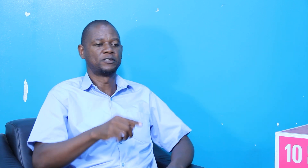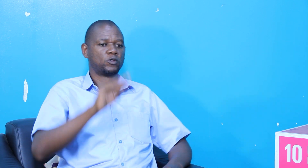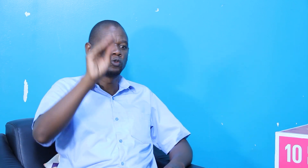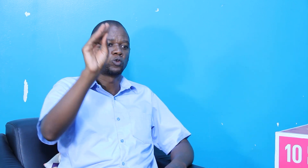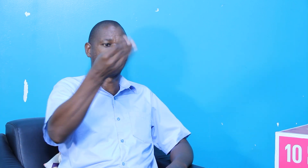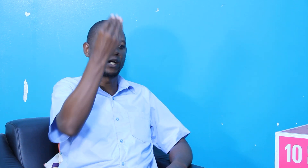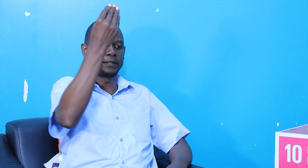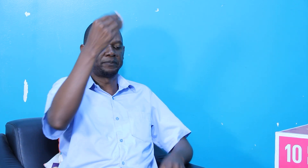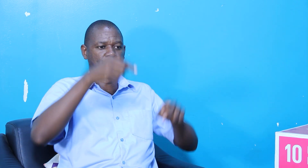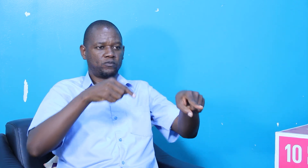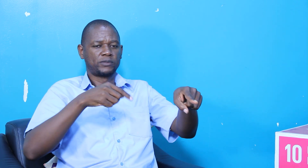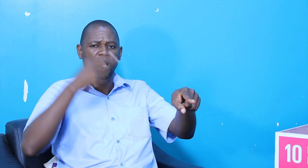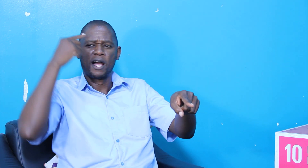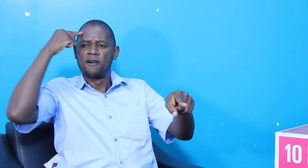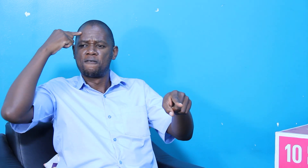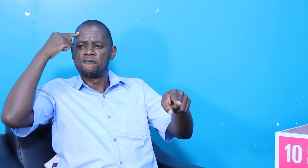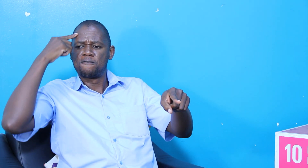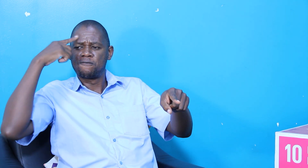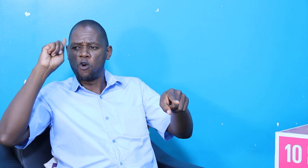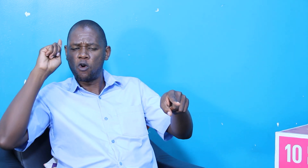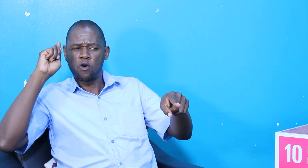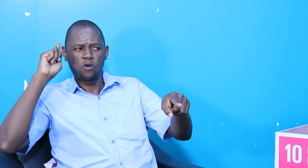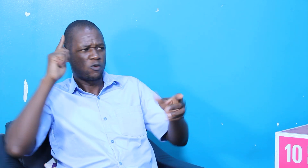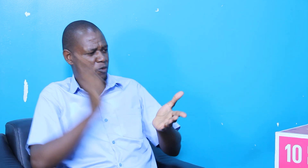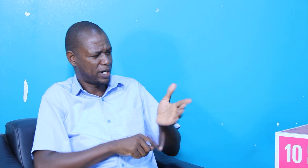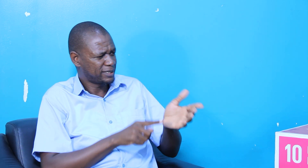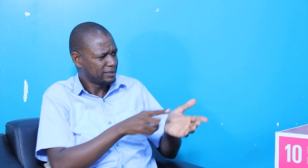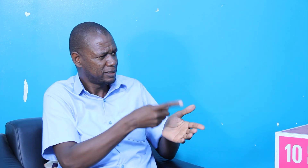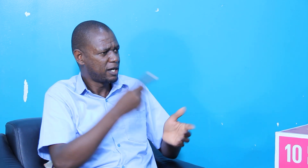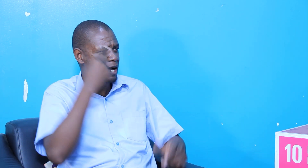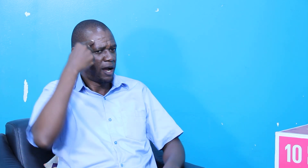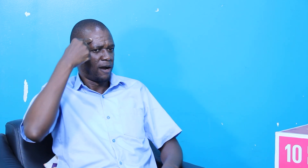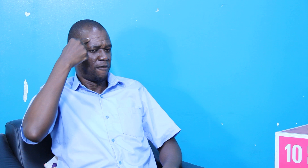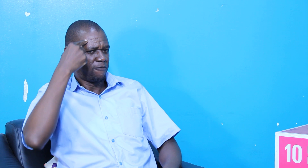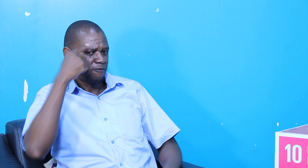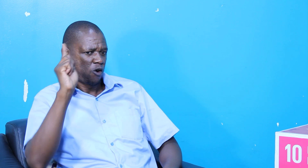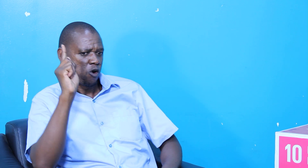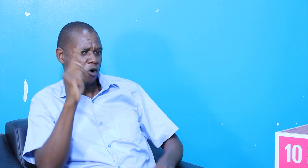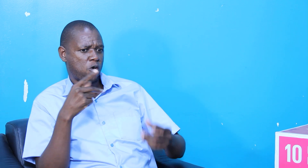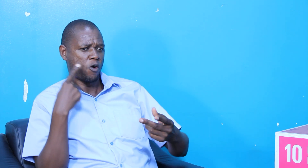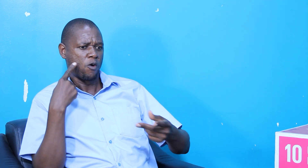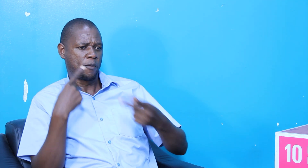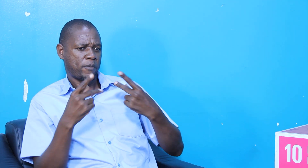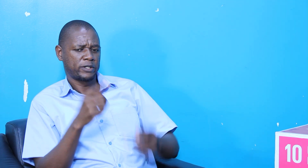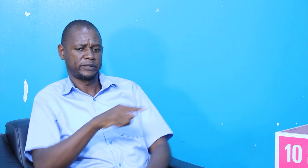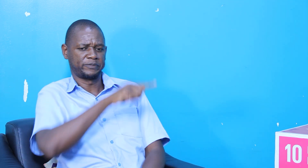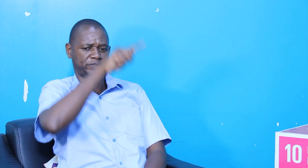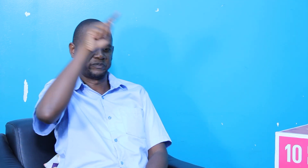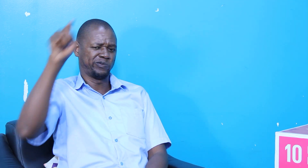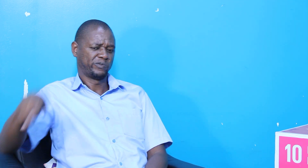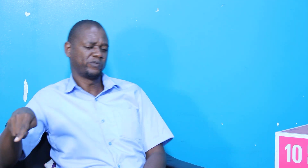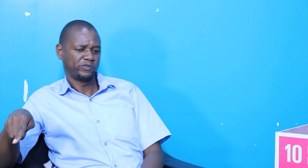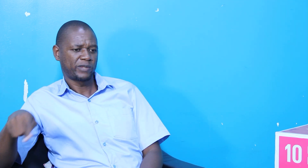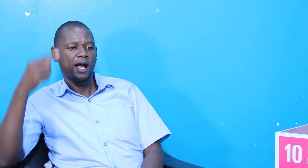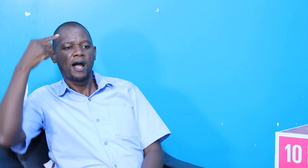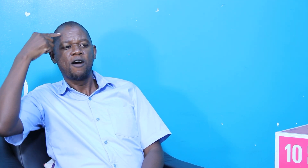Some people be like, sorry, some people be like, this one is for home. I've got this one is for home. This one is for parties. This one